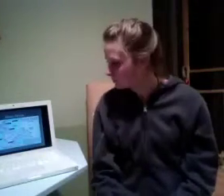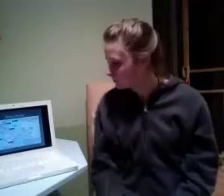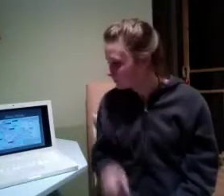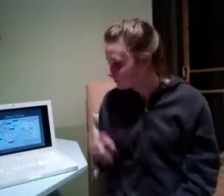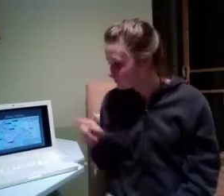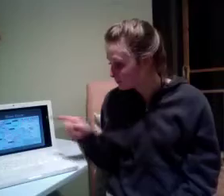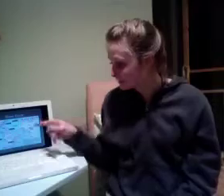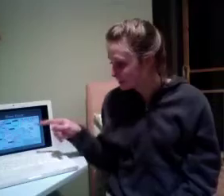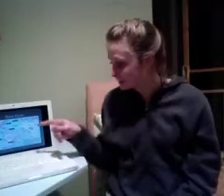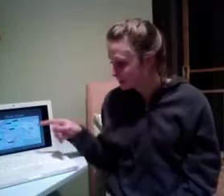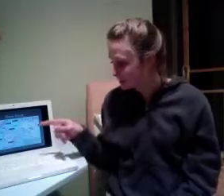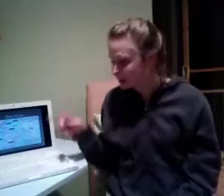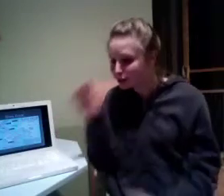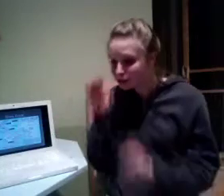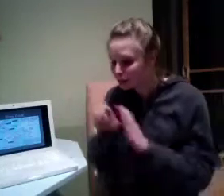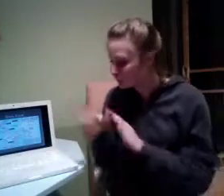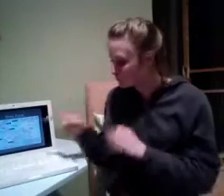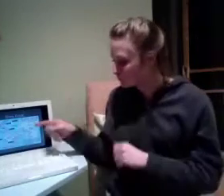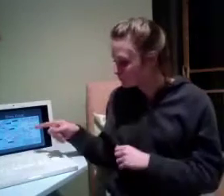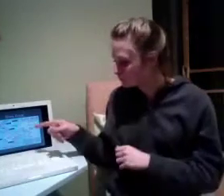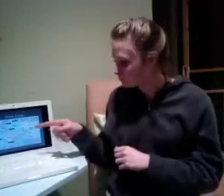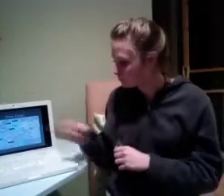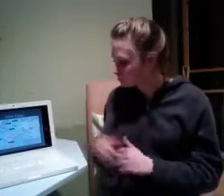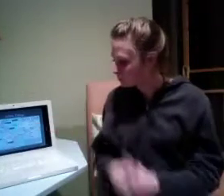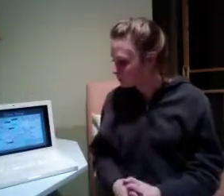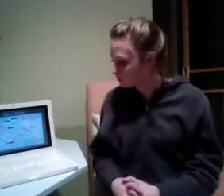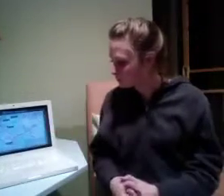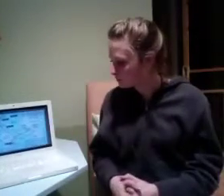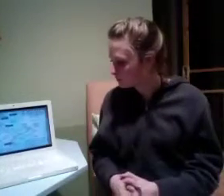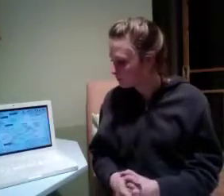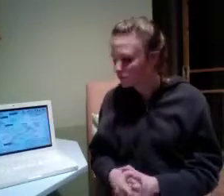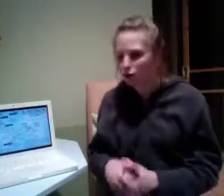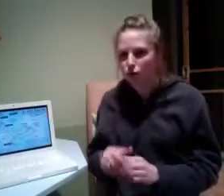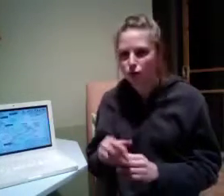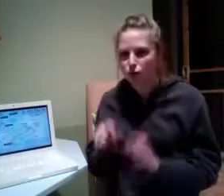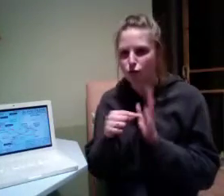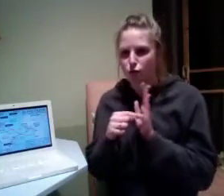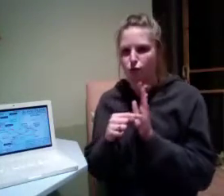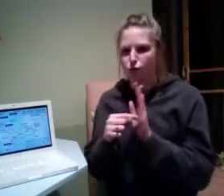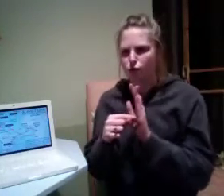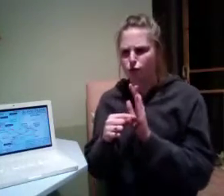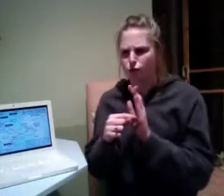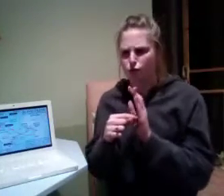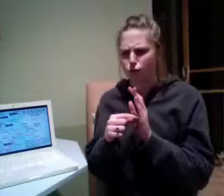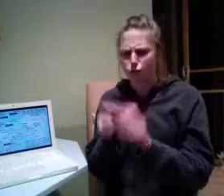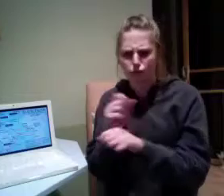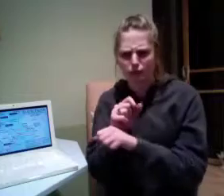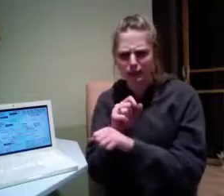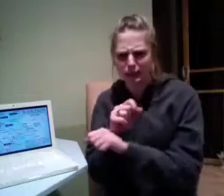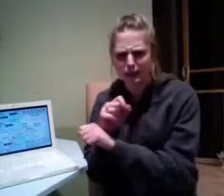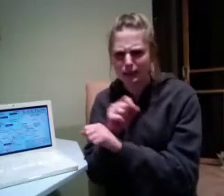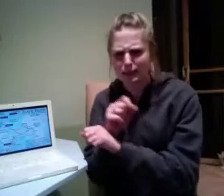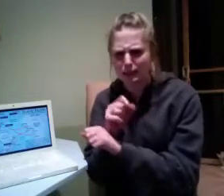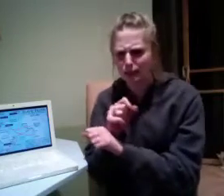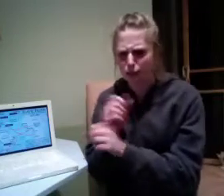And this illustration kind of shows more of where slaves were headed from Africa. We see, for the most part, it's the